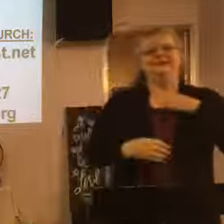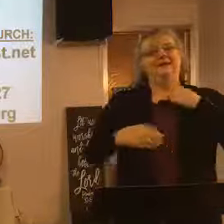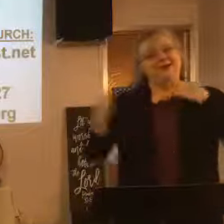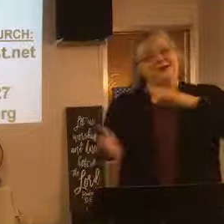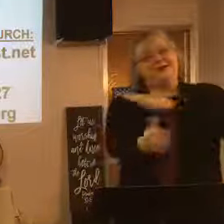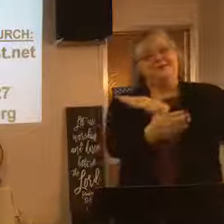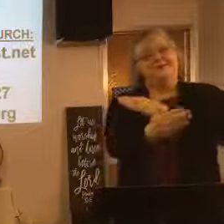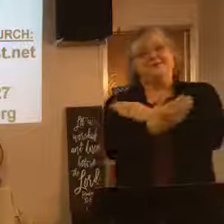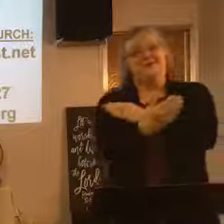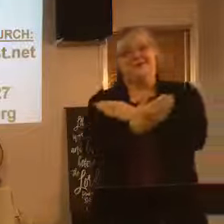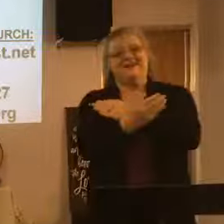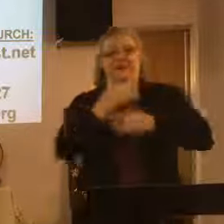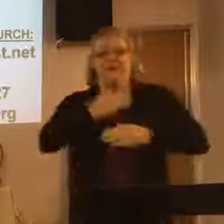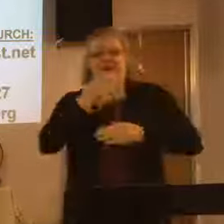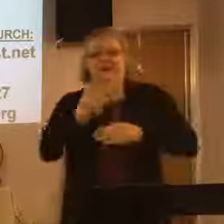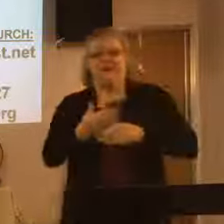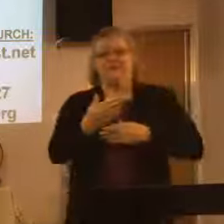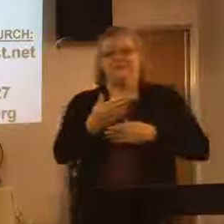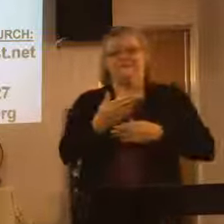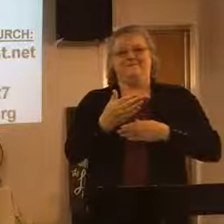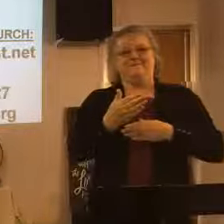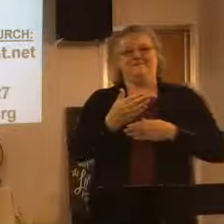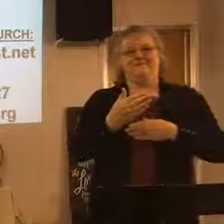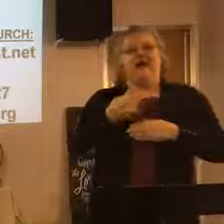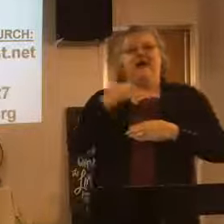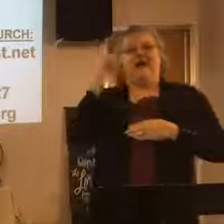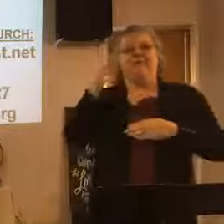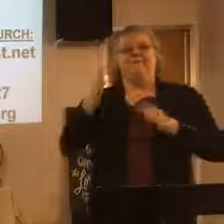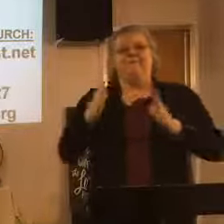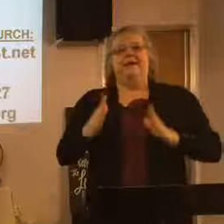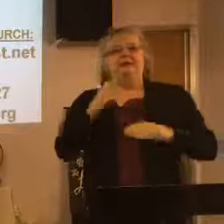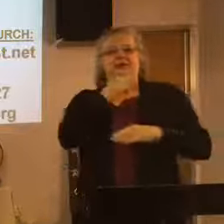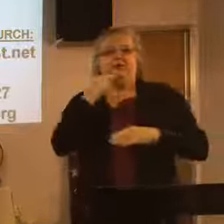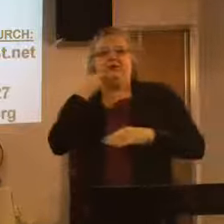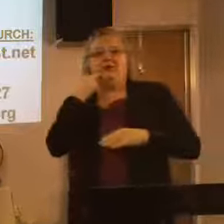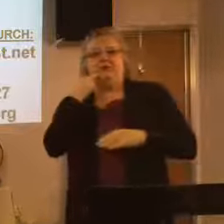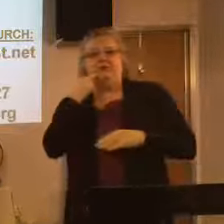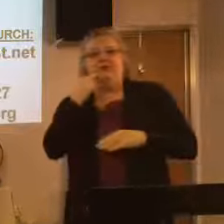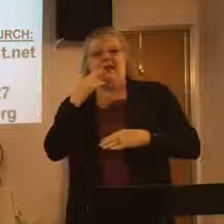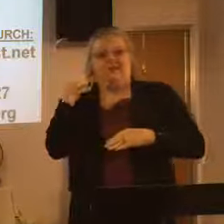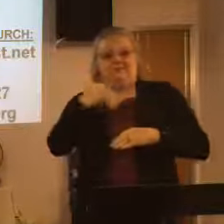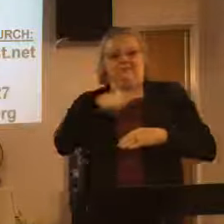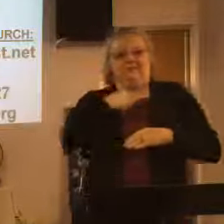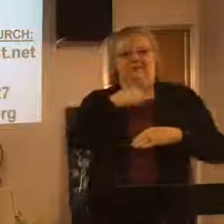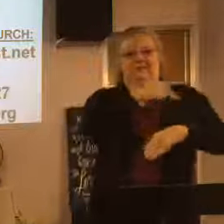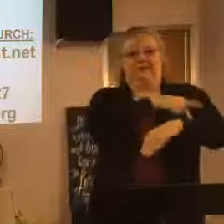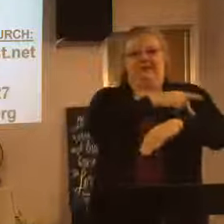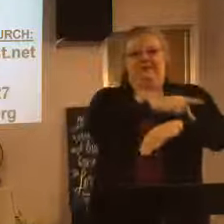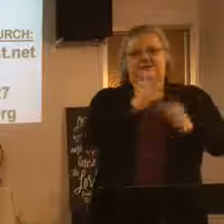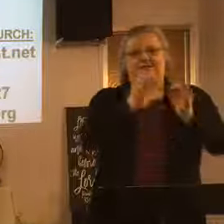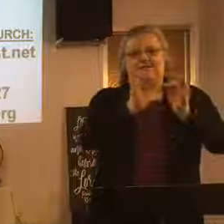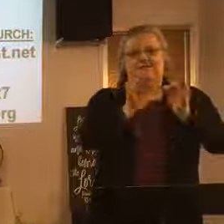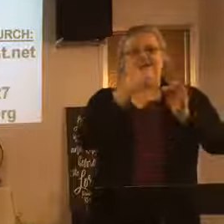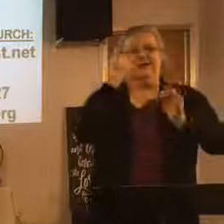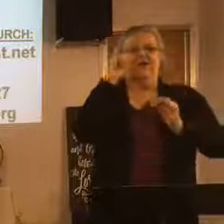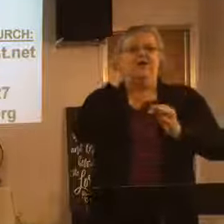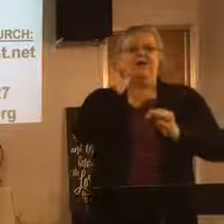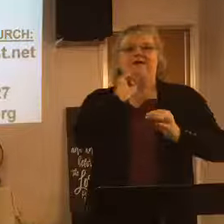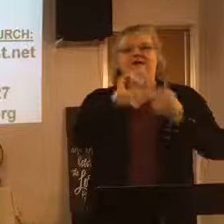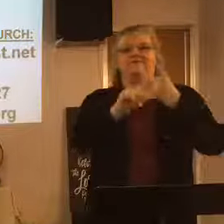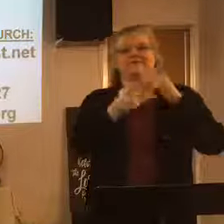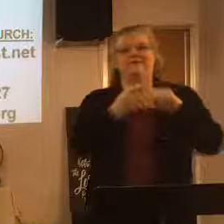morning. Welcome. I'm Pastor Herb. This is Sister Phyllis, who will be interpreting the service